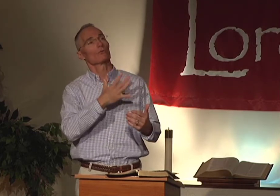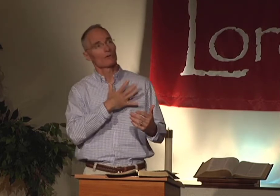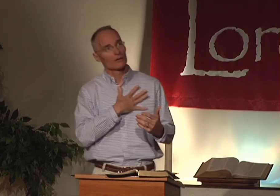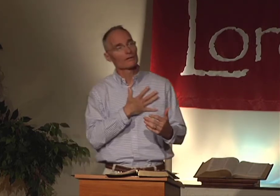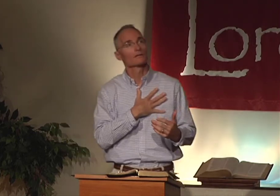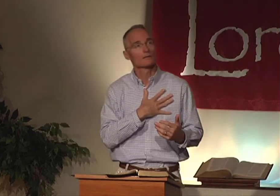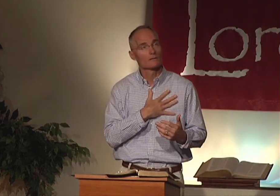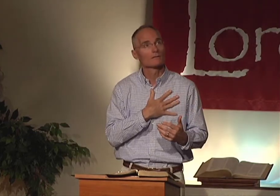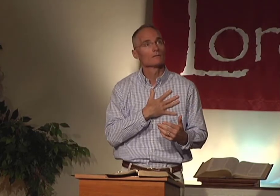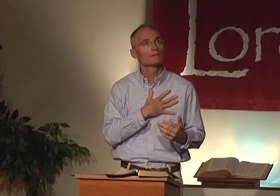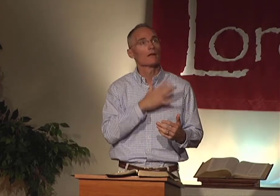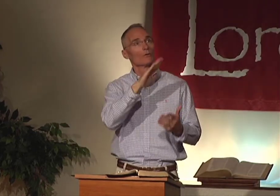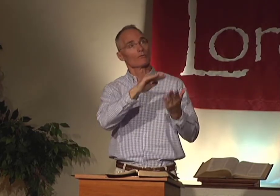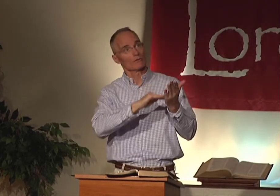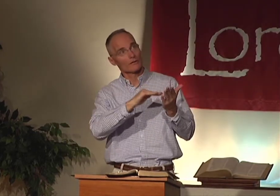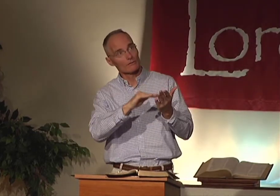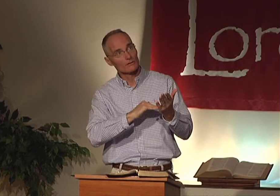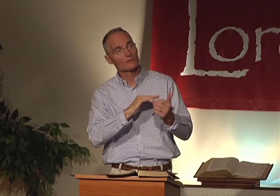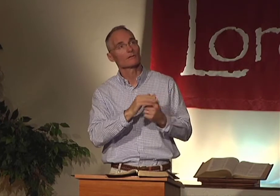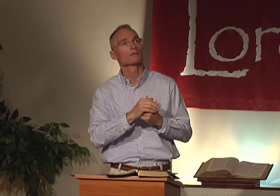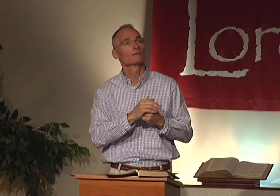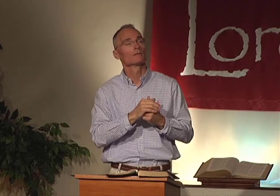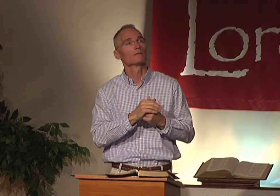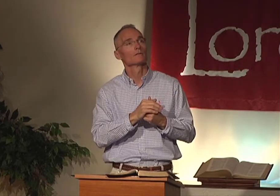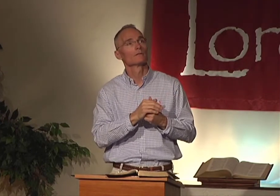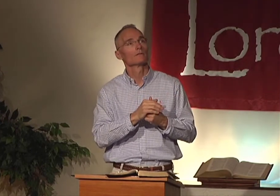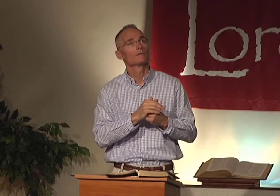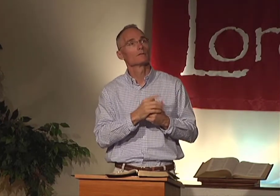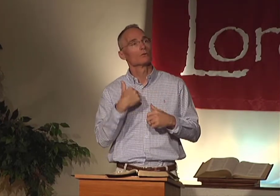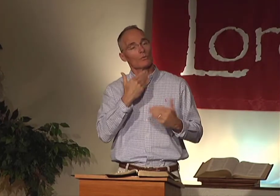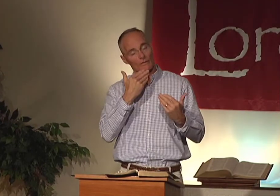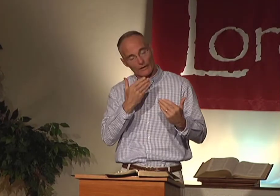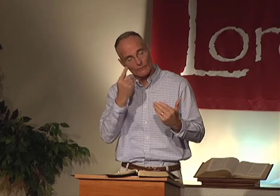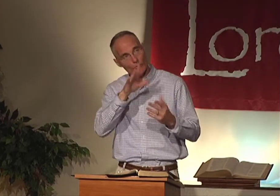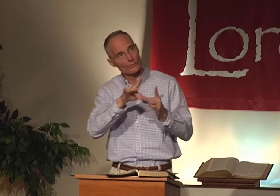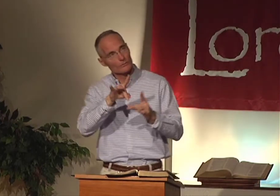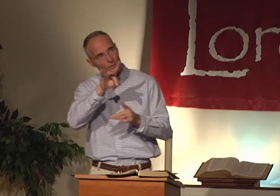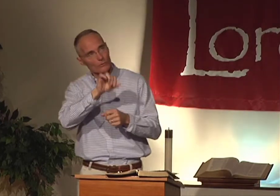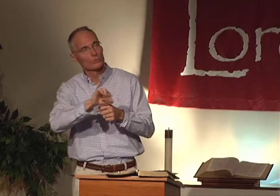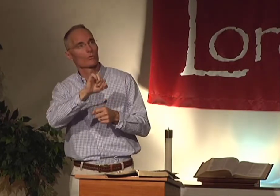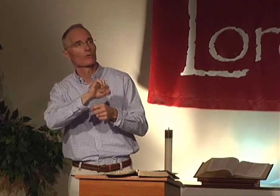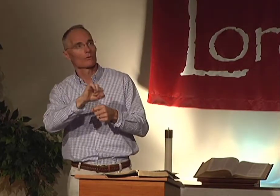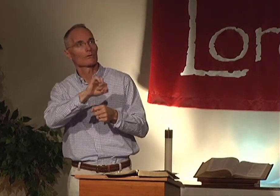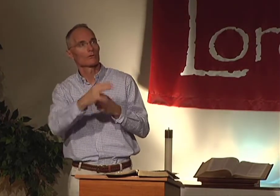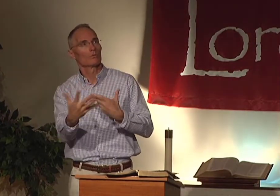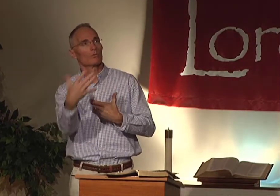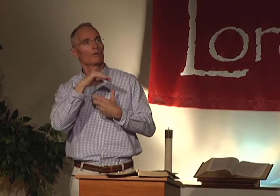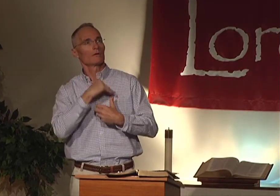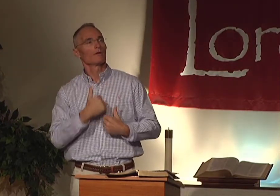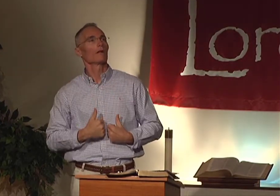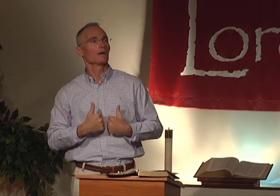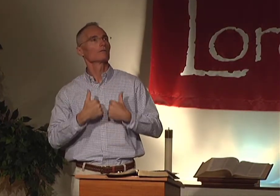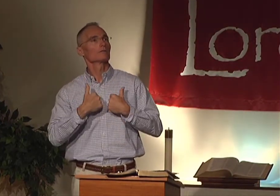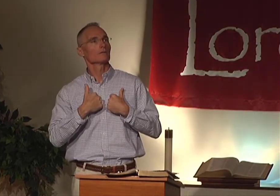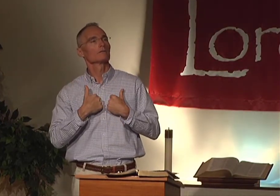We thank you for your grace, for your forgiveness. We thank you for your spiritual work within our